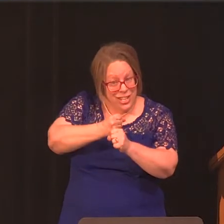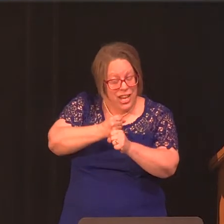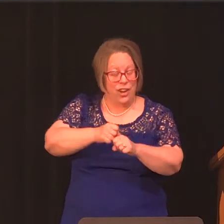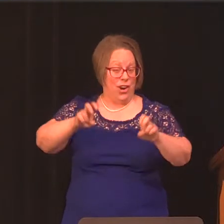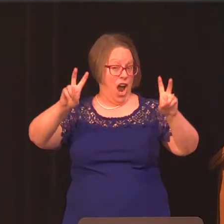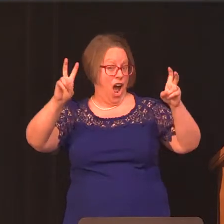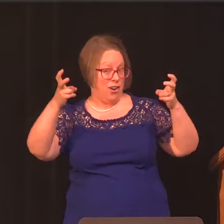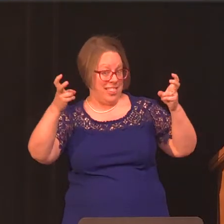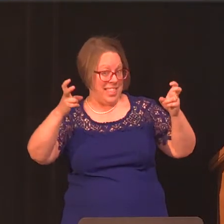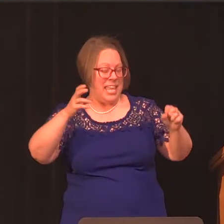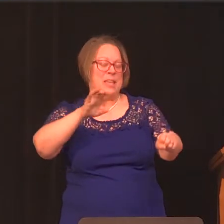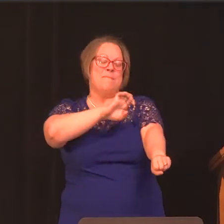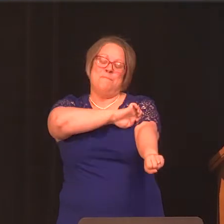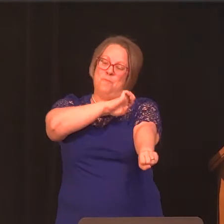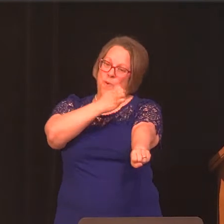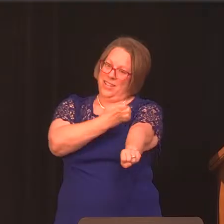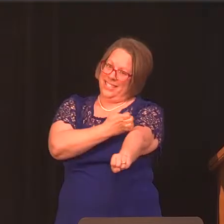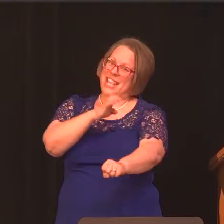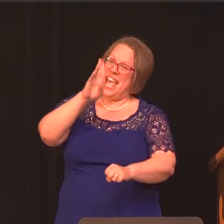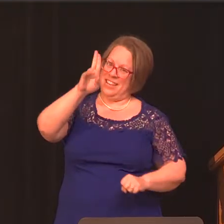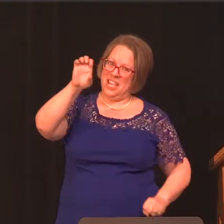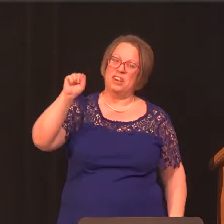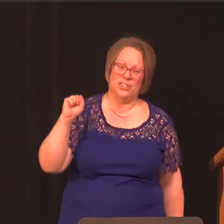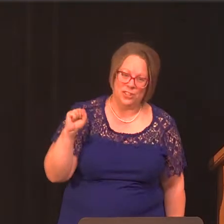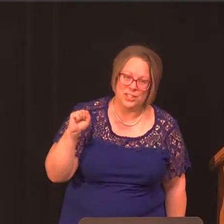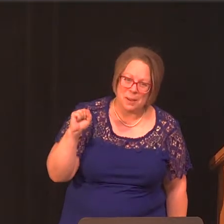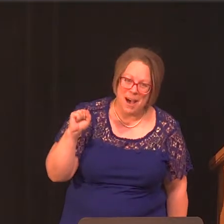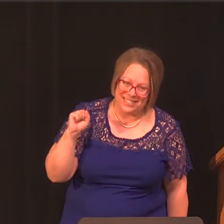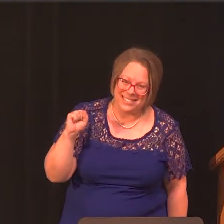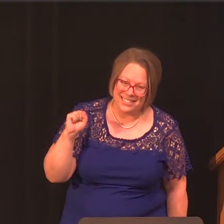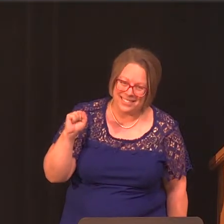Remember, this year's theme was the energy bus.